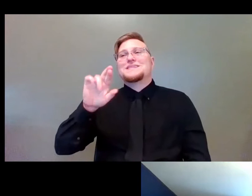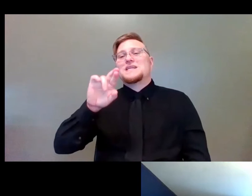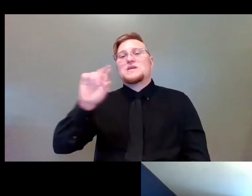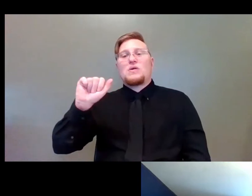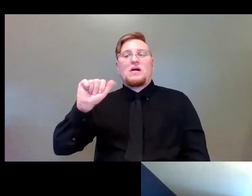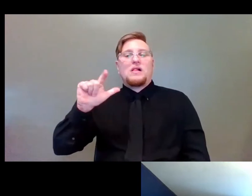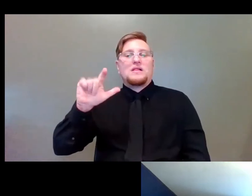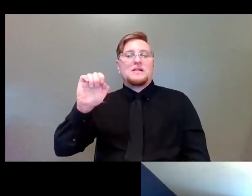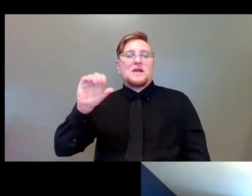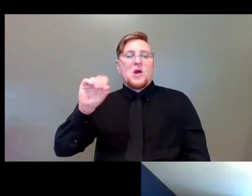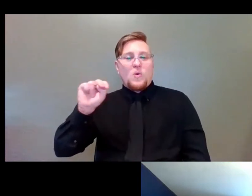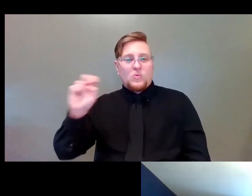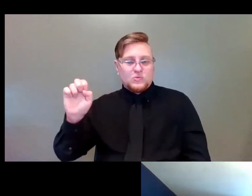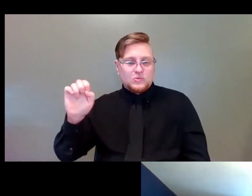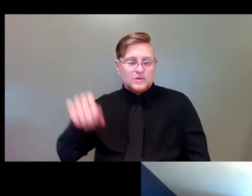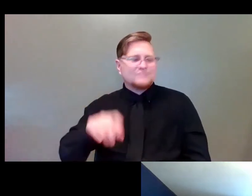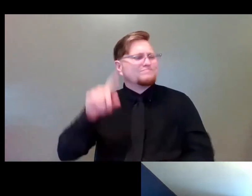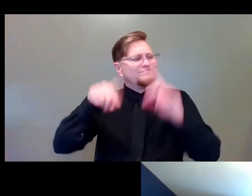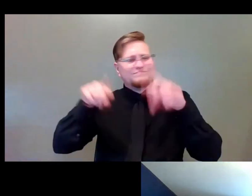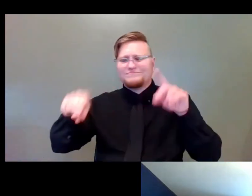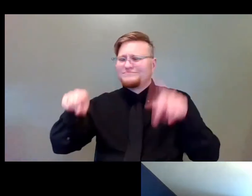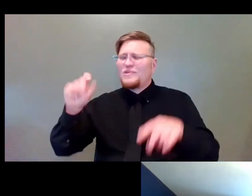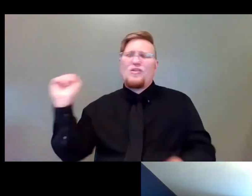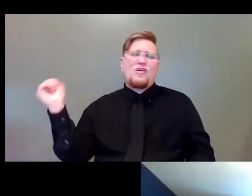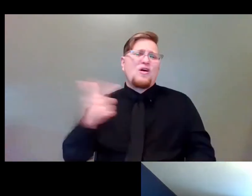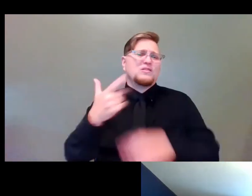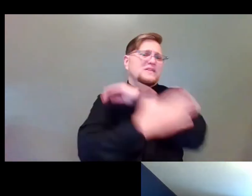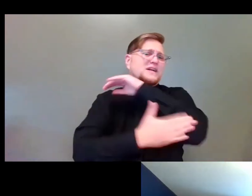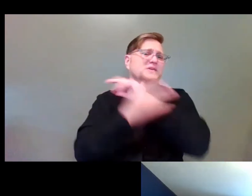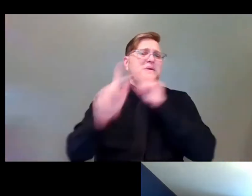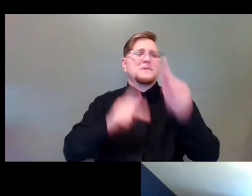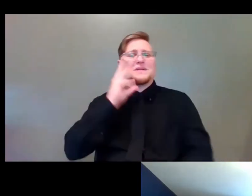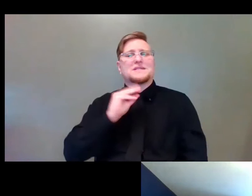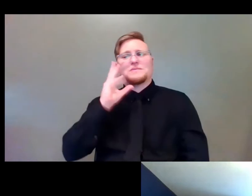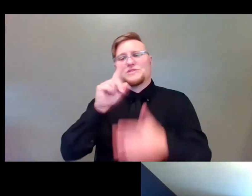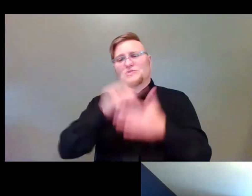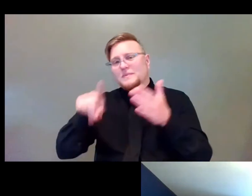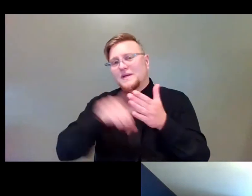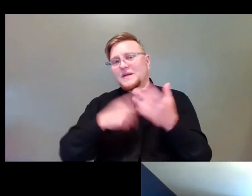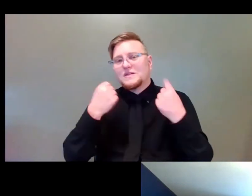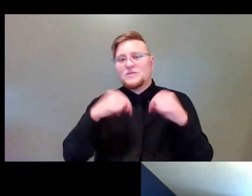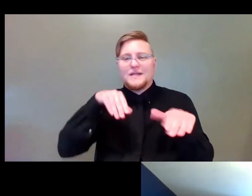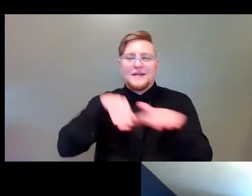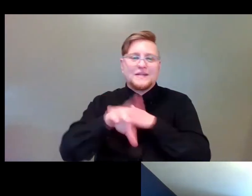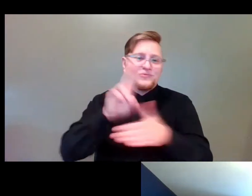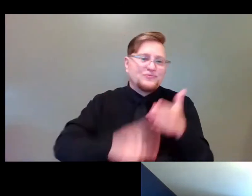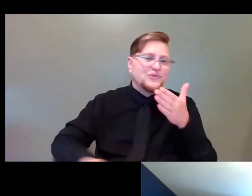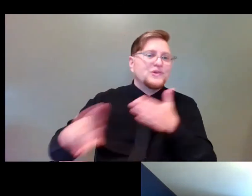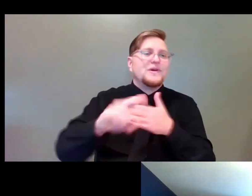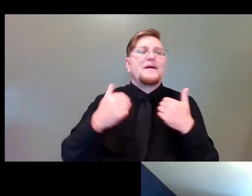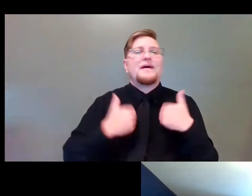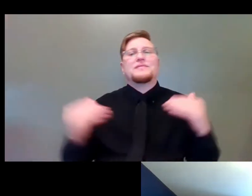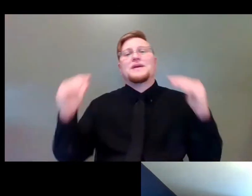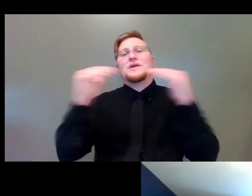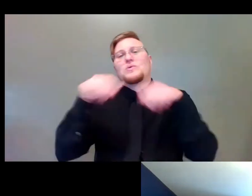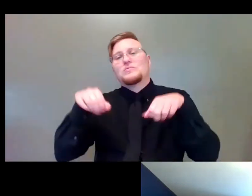dealing with really discrimination, trying to get to the university, trying to do what they can to have the same rights.